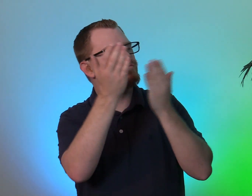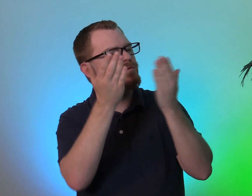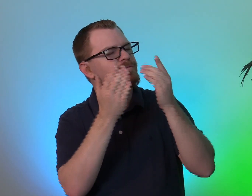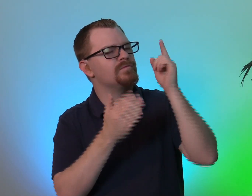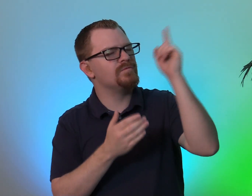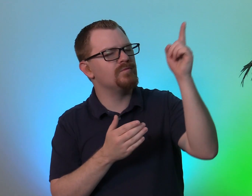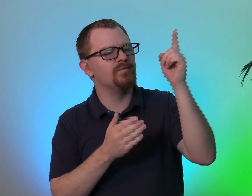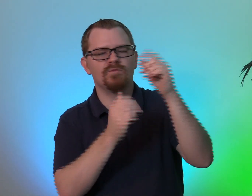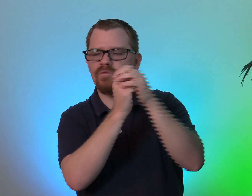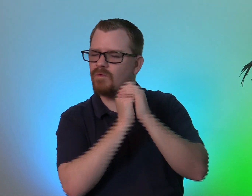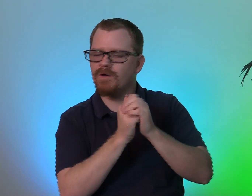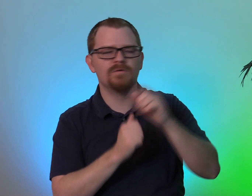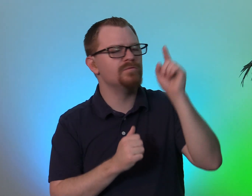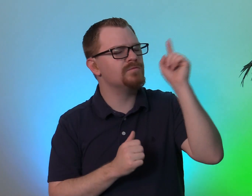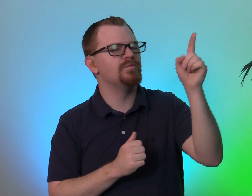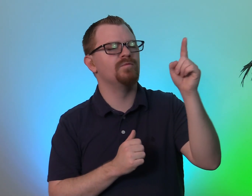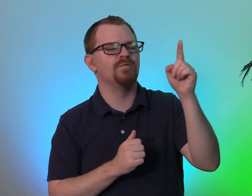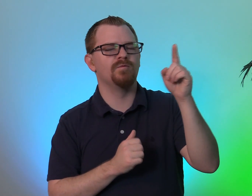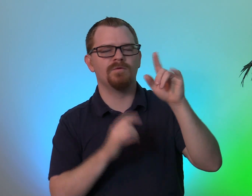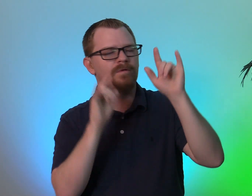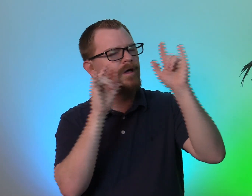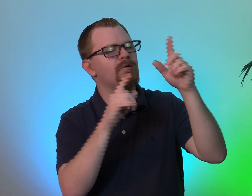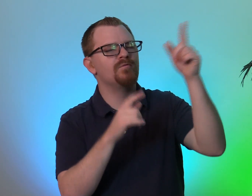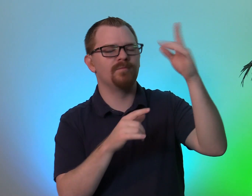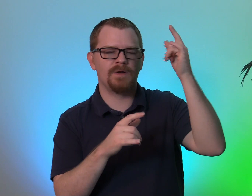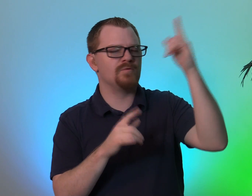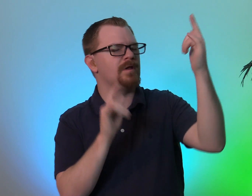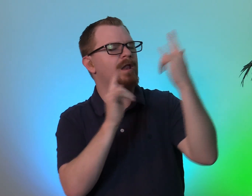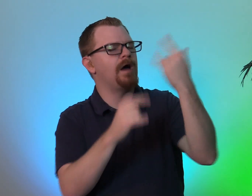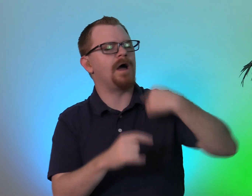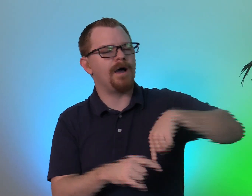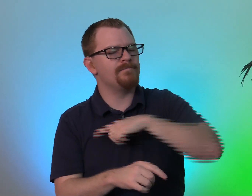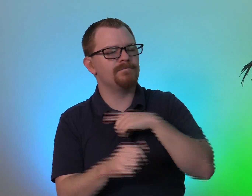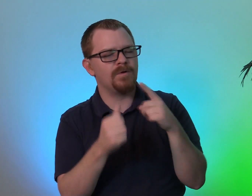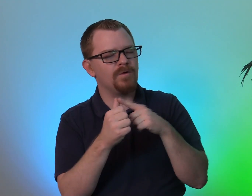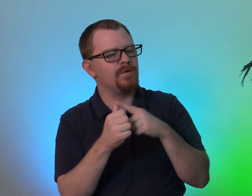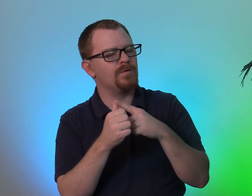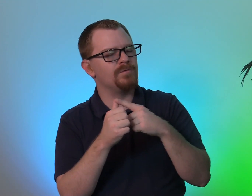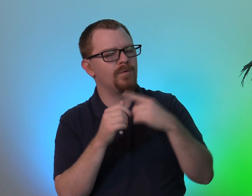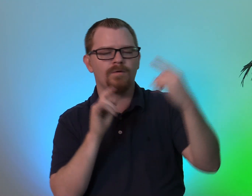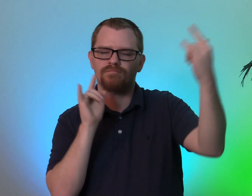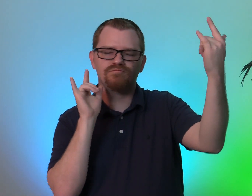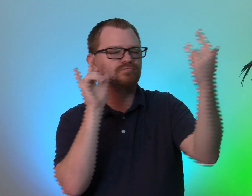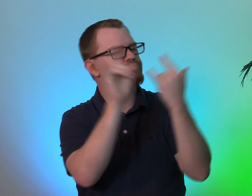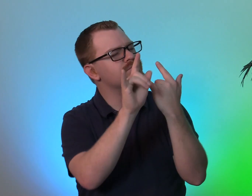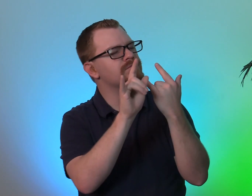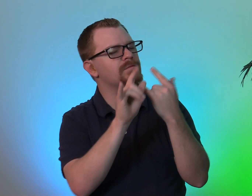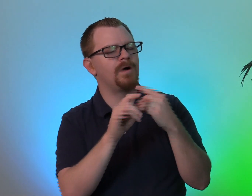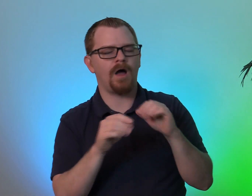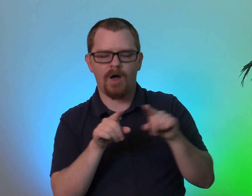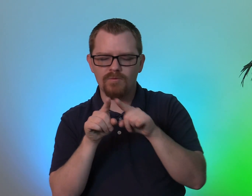We pray that we continue worship you together. We love you so much and that you love us.